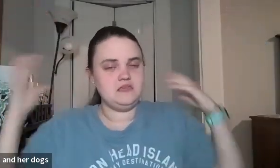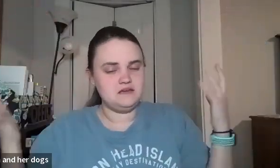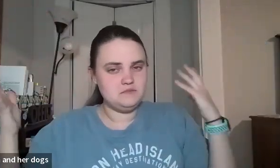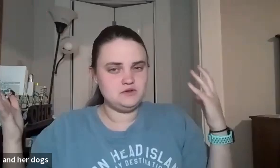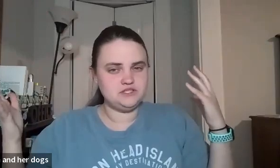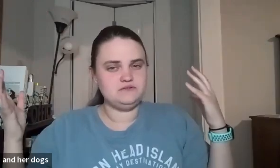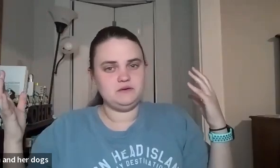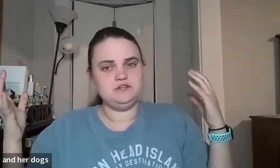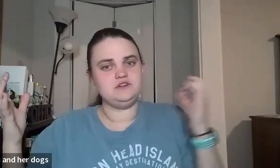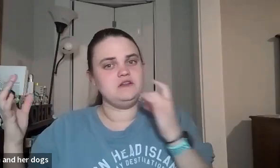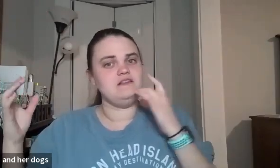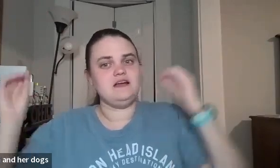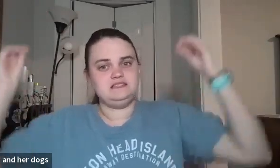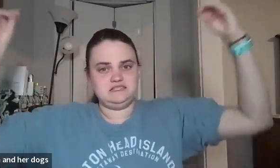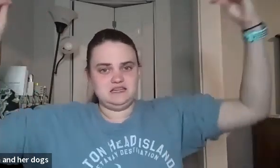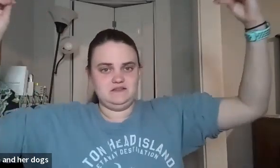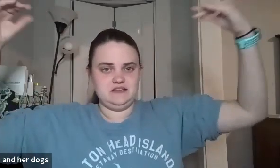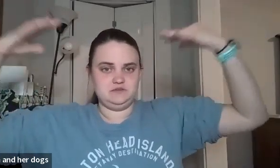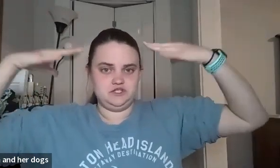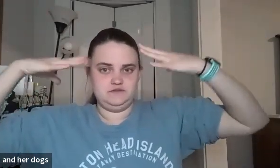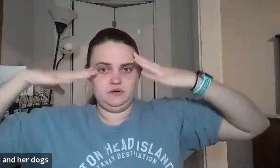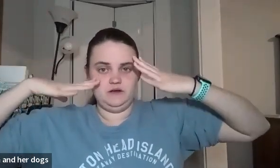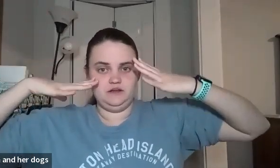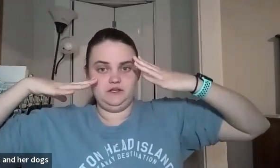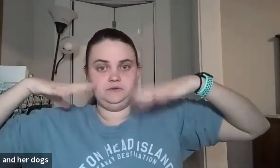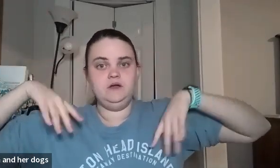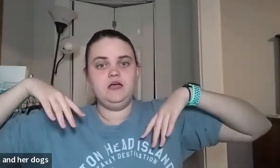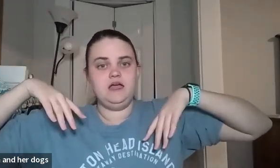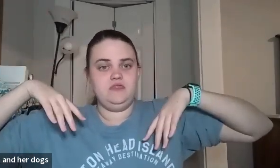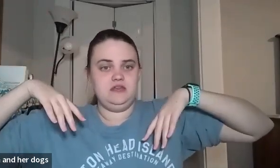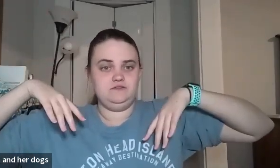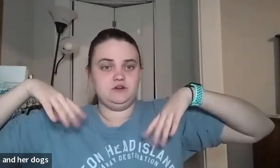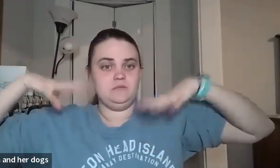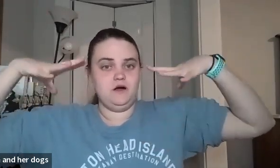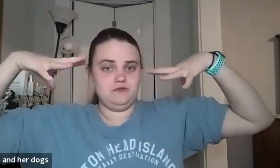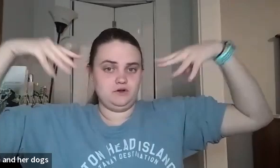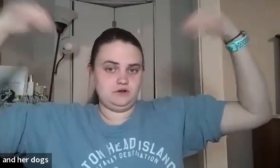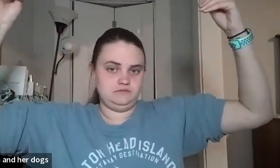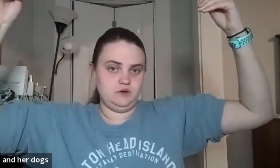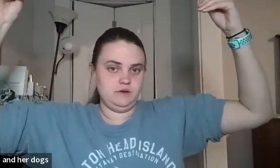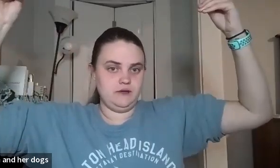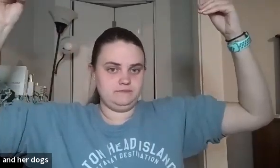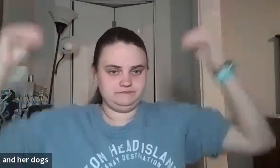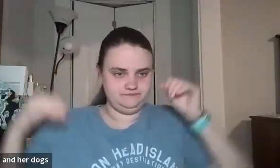Think of the motion of like when you turn on the lights, it's like the lights are just flowing on you. And then if you turn them off, they're going away.